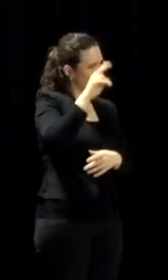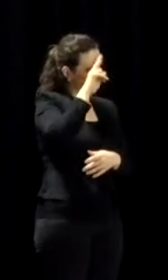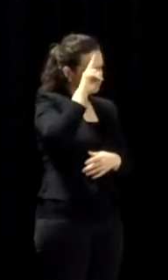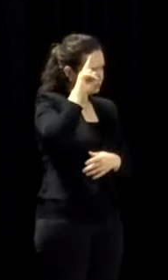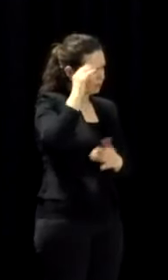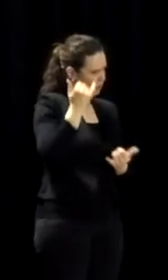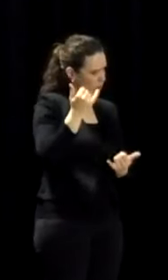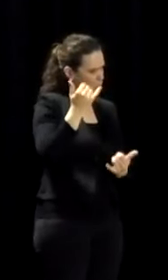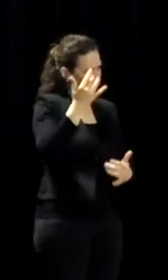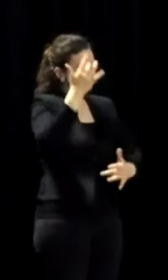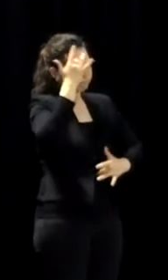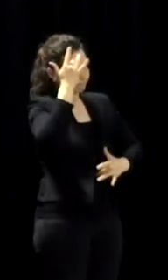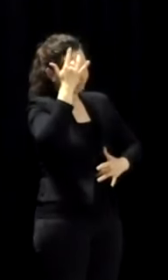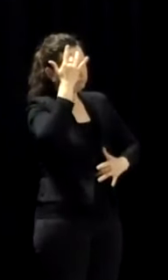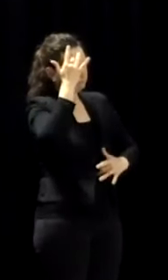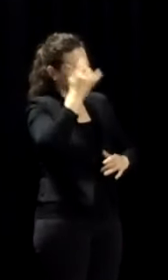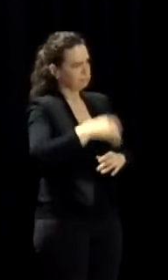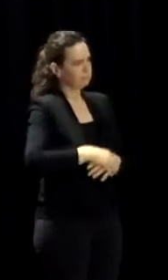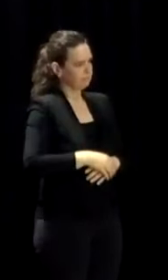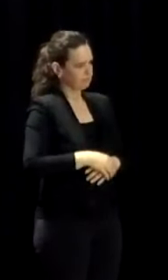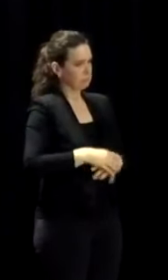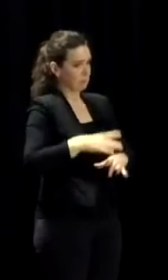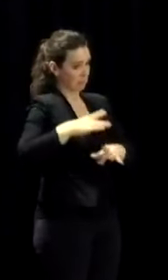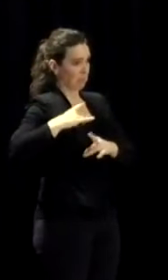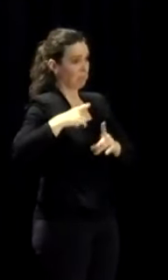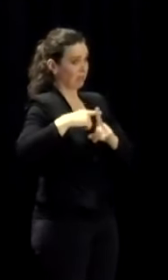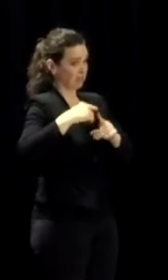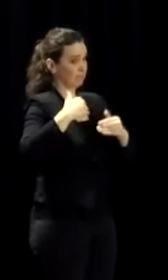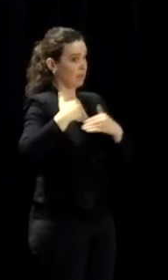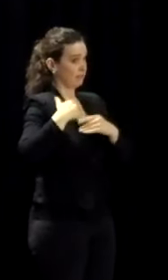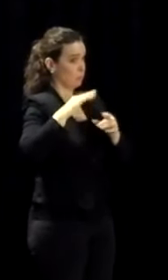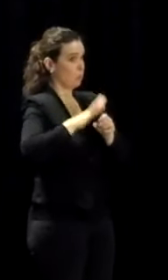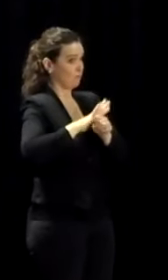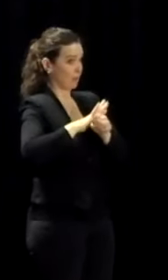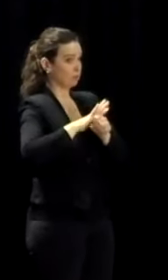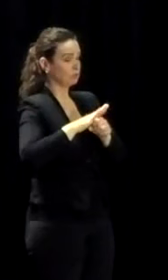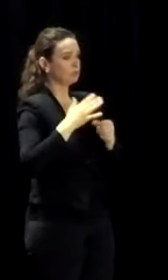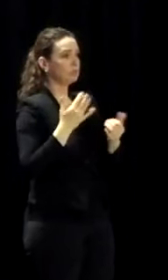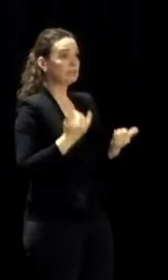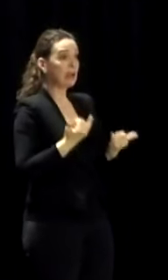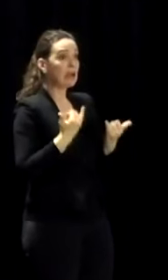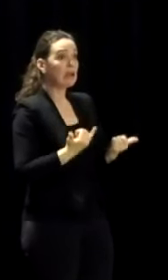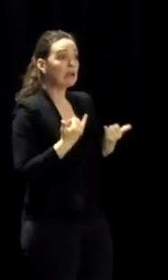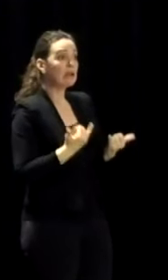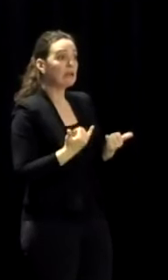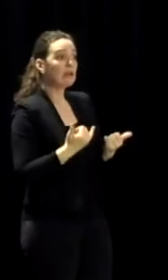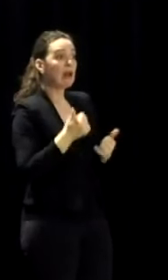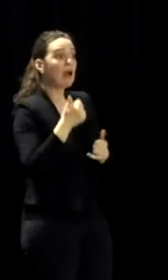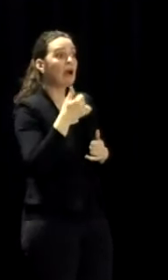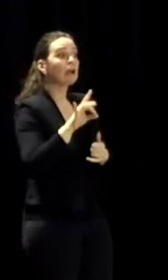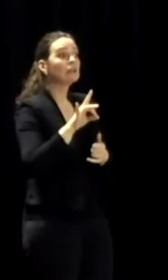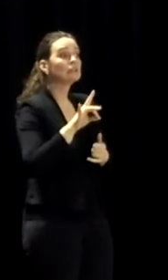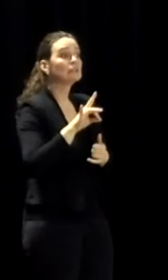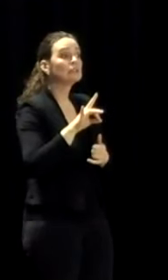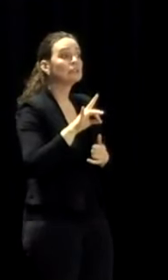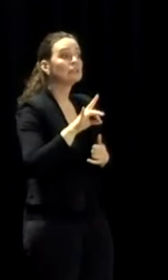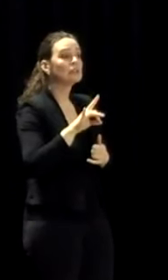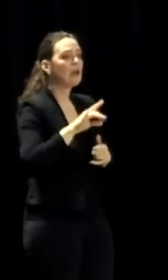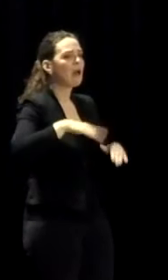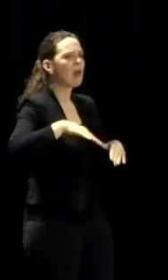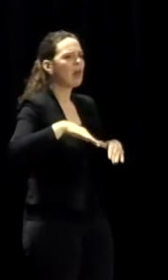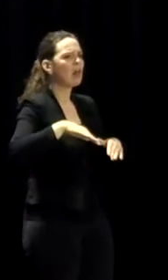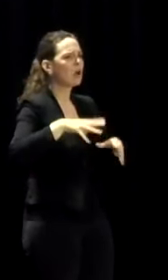like current today. It does not include people discharged. Correct. So there's 18 in the hospital.